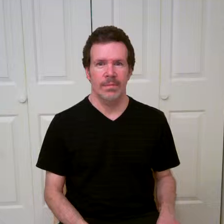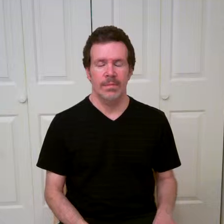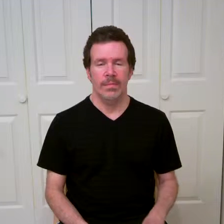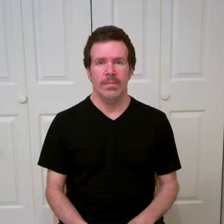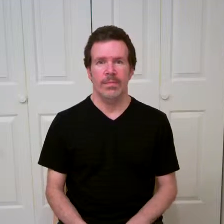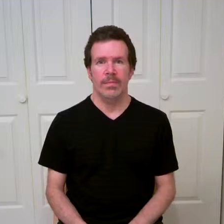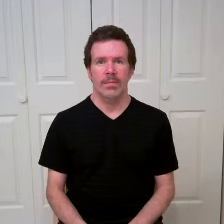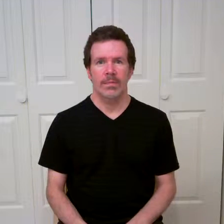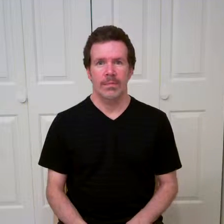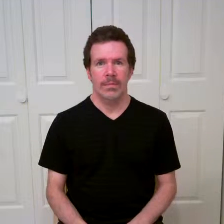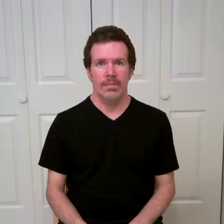Study Partner Program.